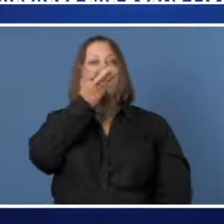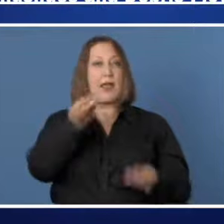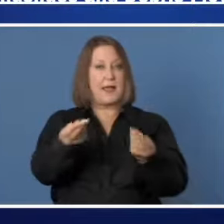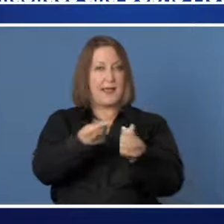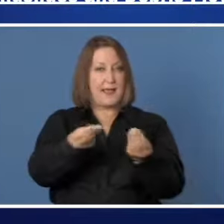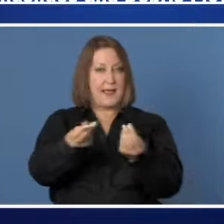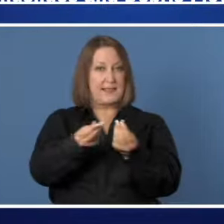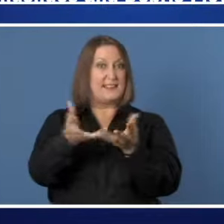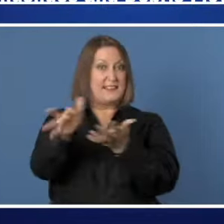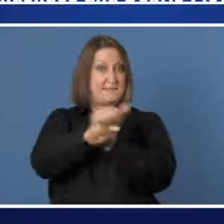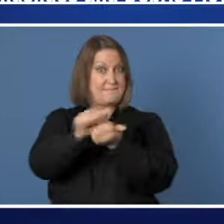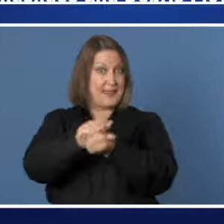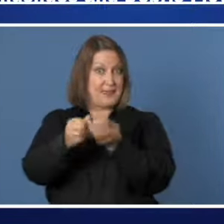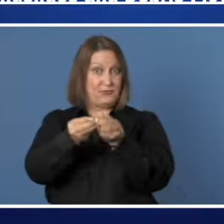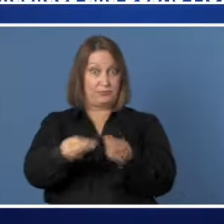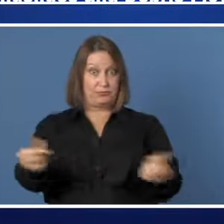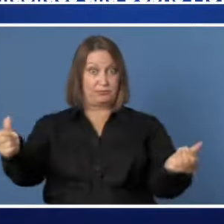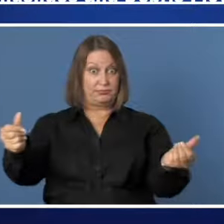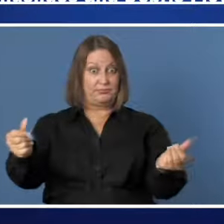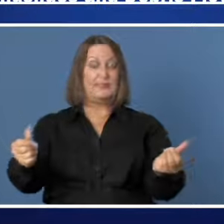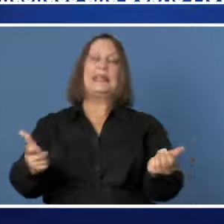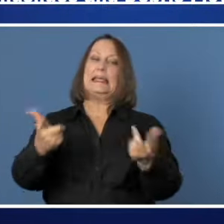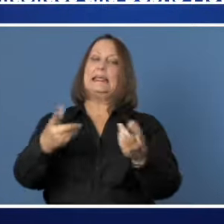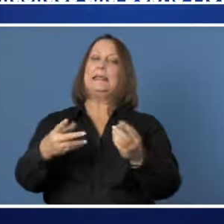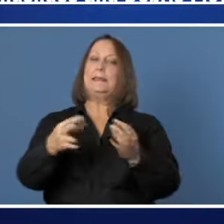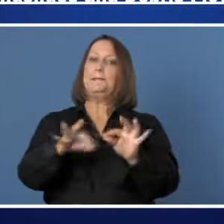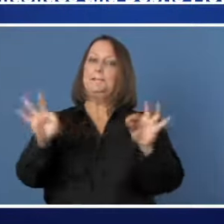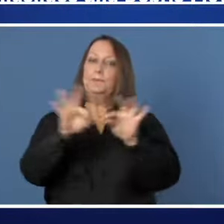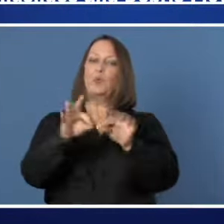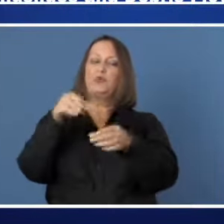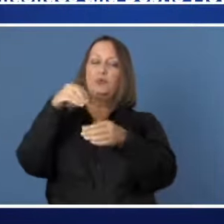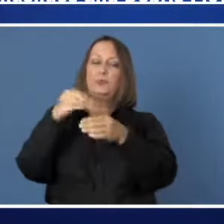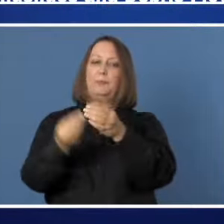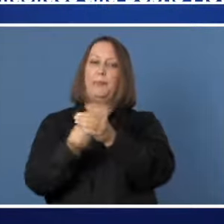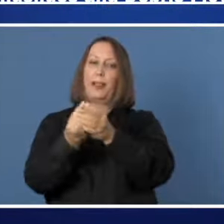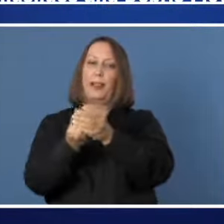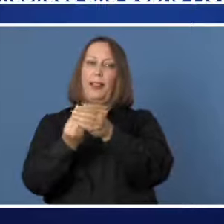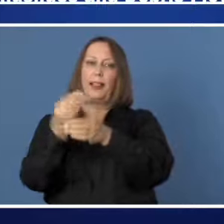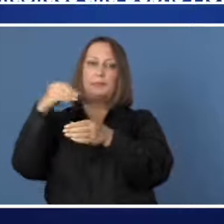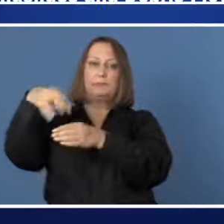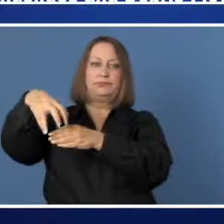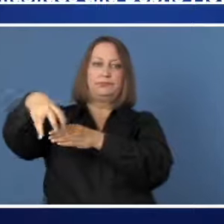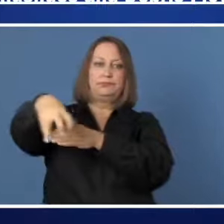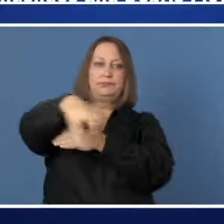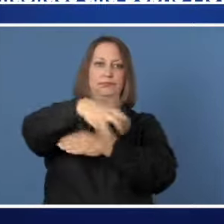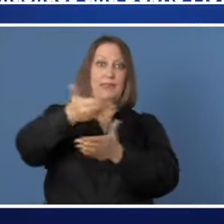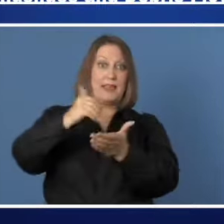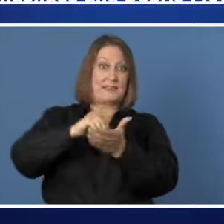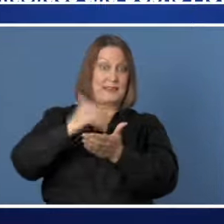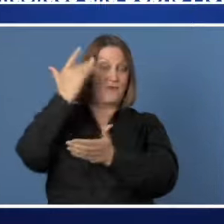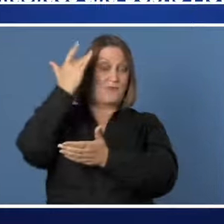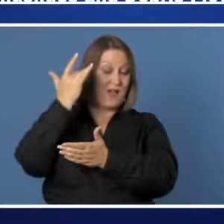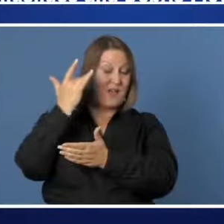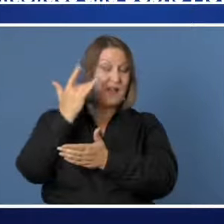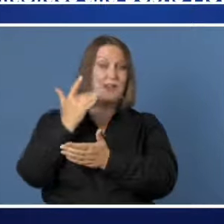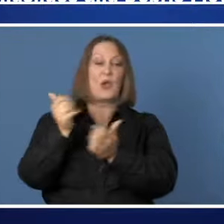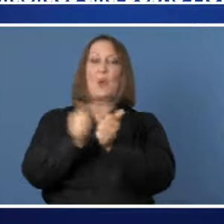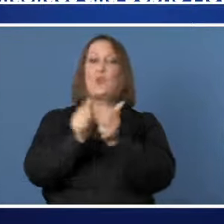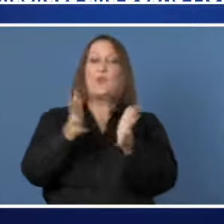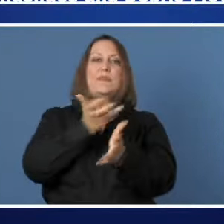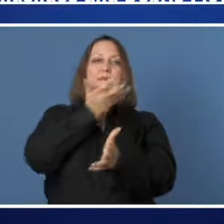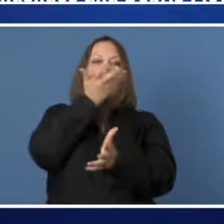Replant damaged ground as soon as possible, since erosion caused by loss of ground cover